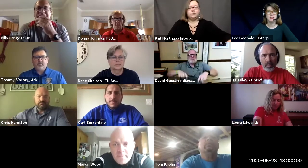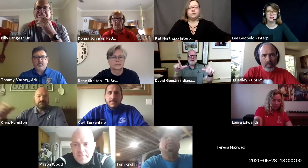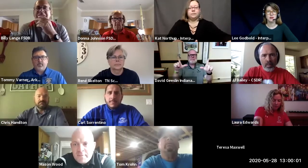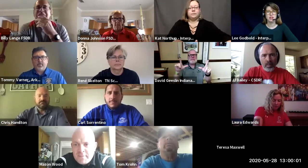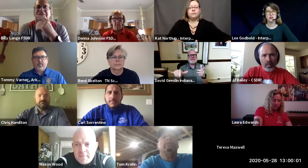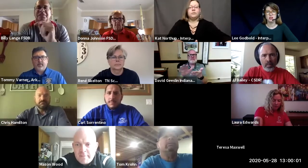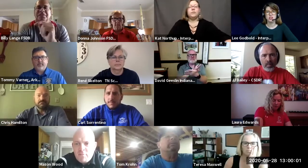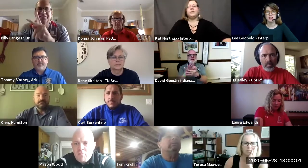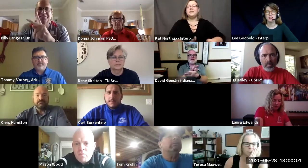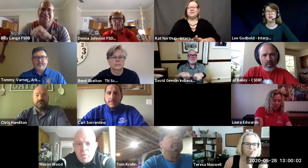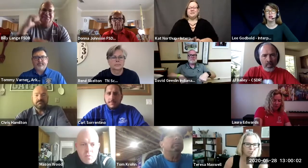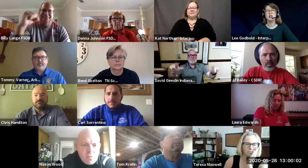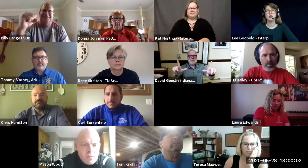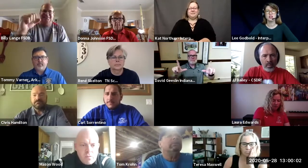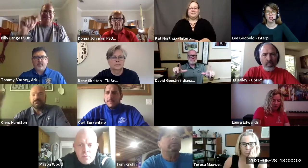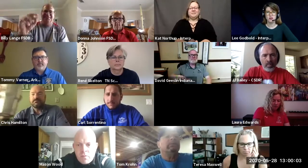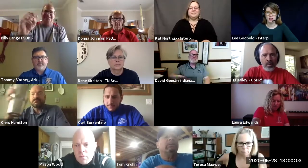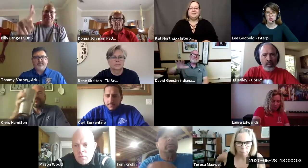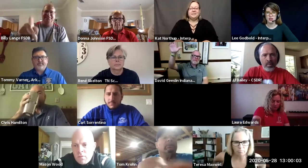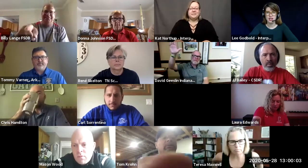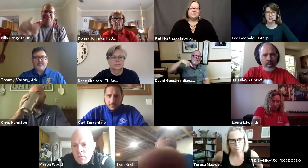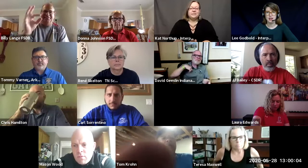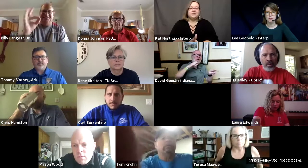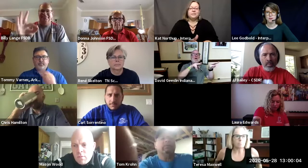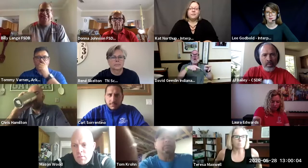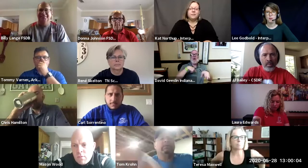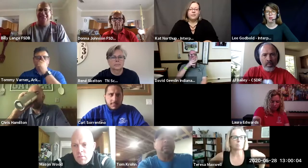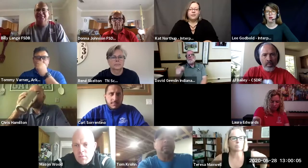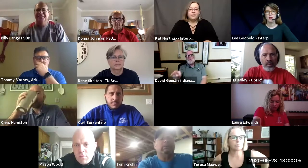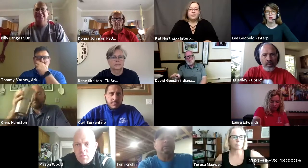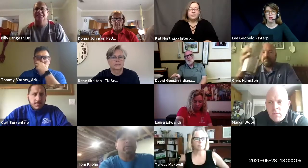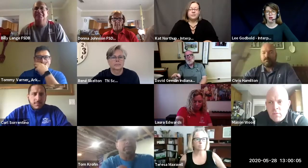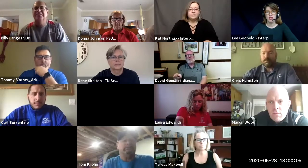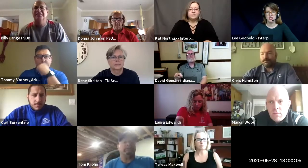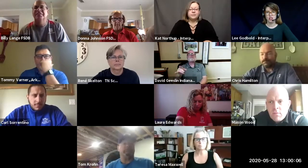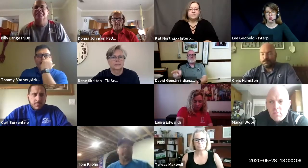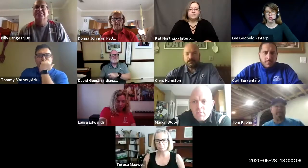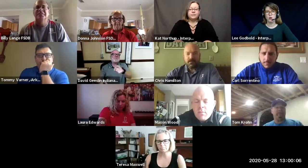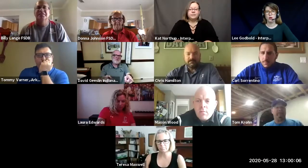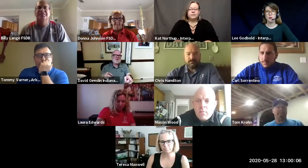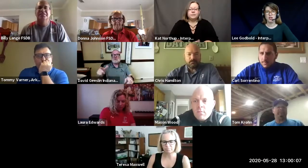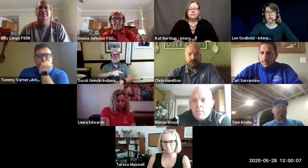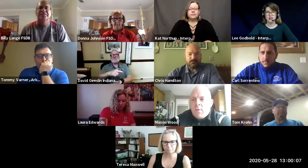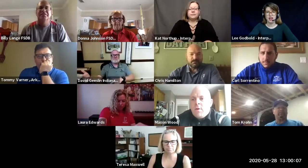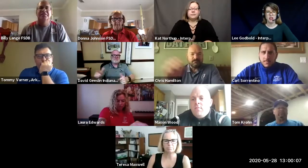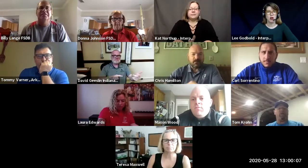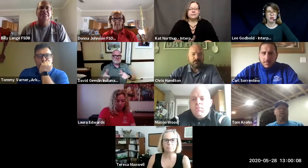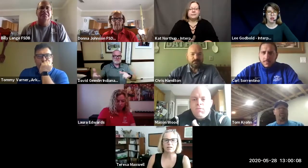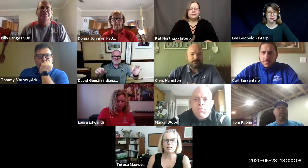question, something to interject in, you can start your video at that time. And so we will moderate that and call upon